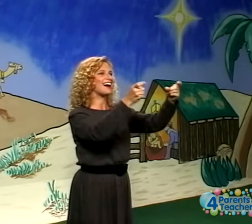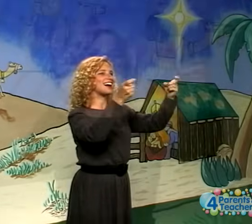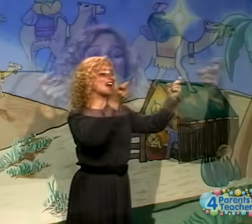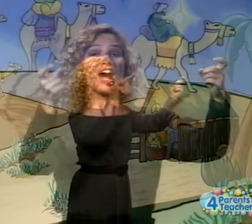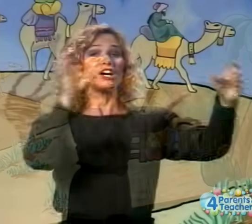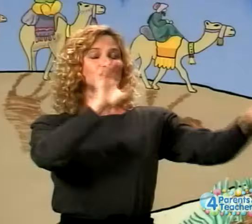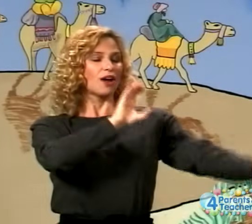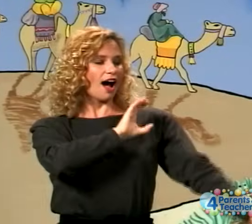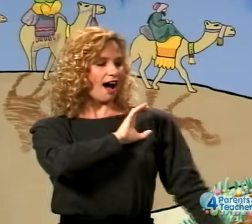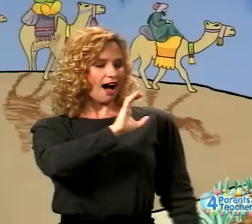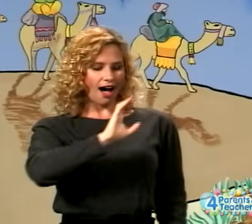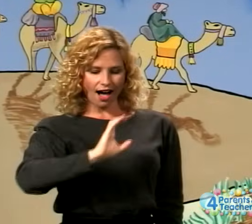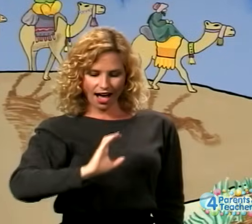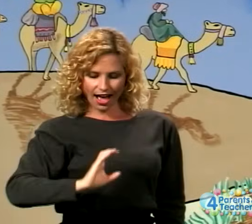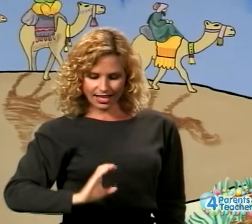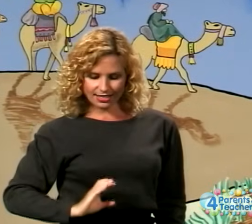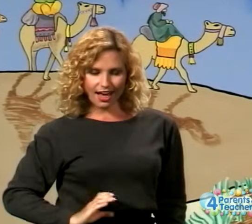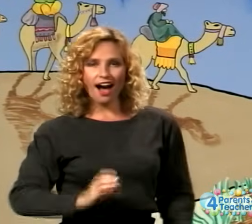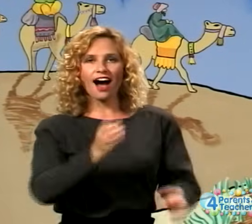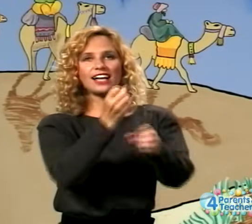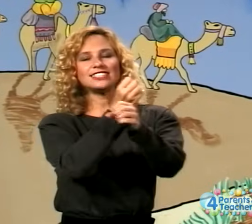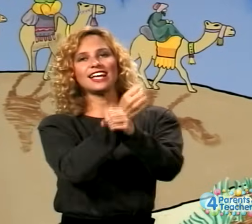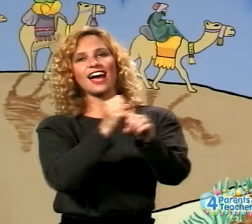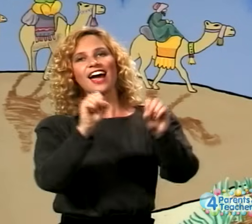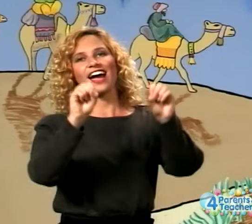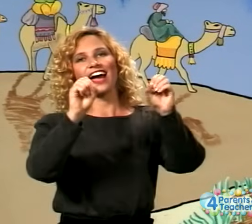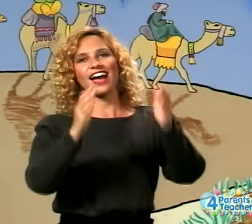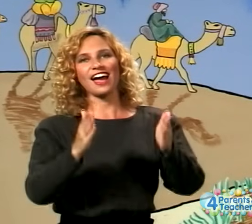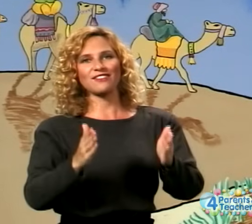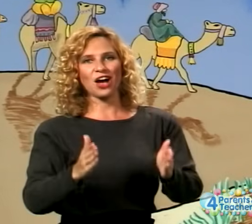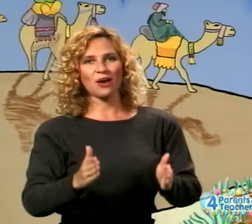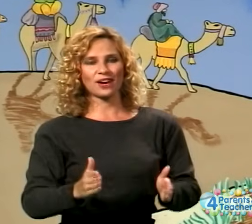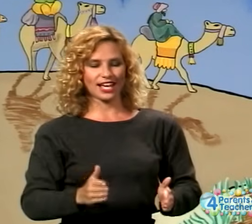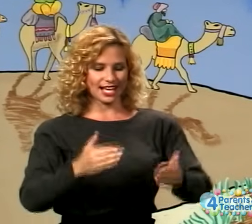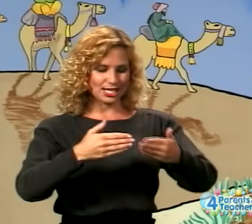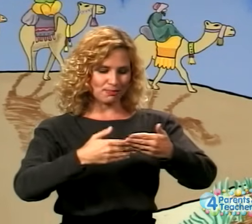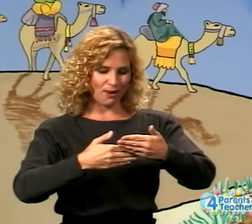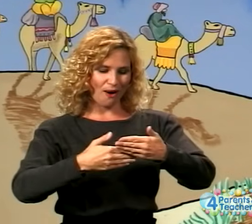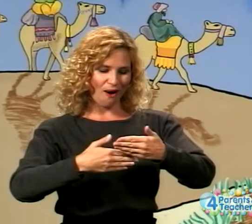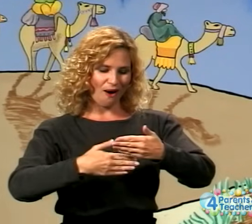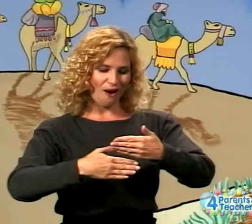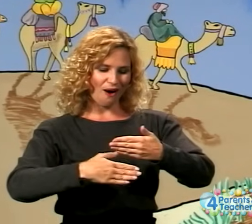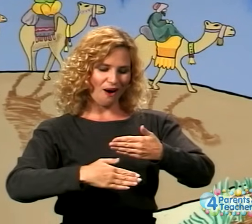Christ the Savior is born